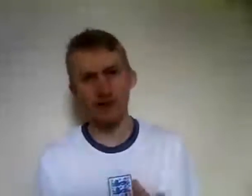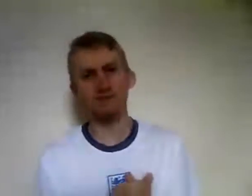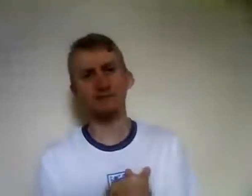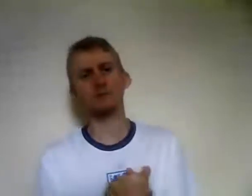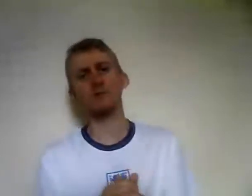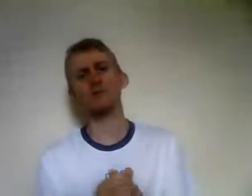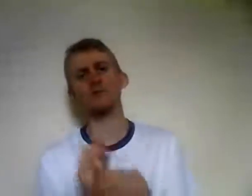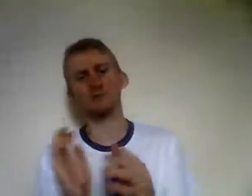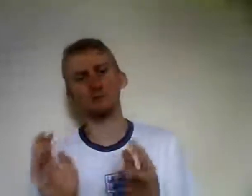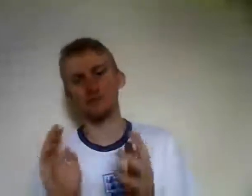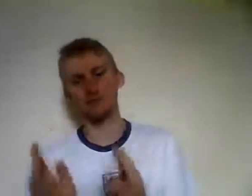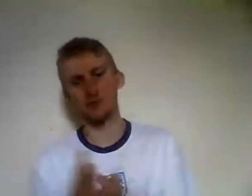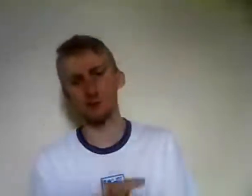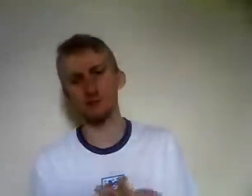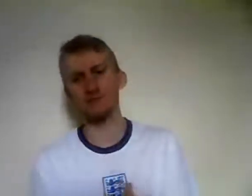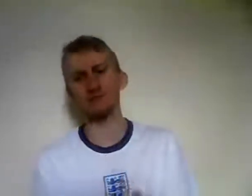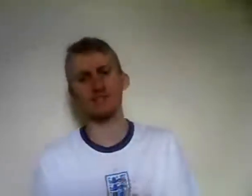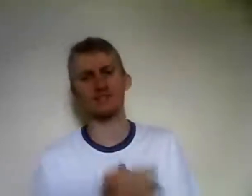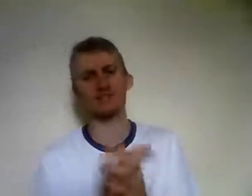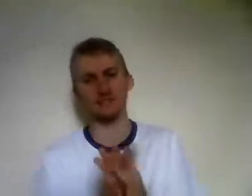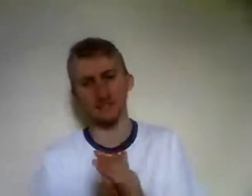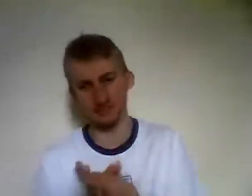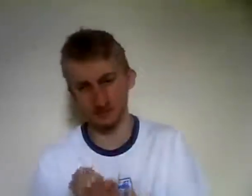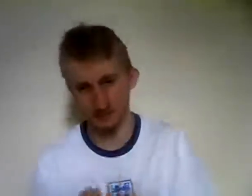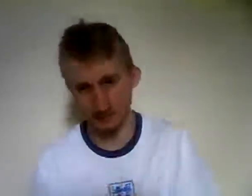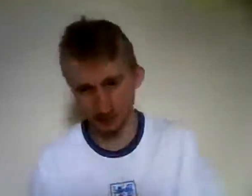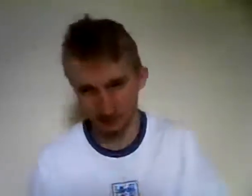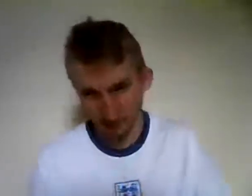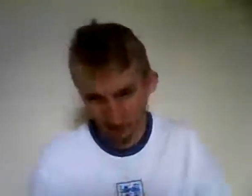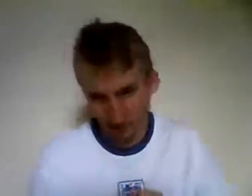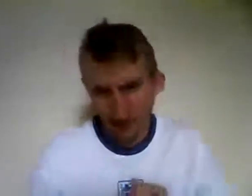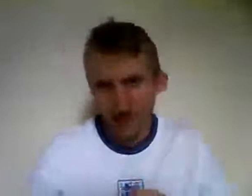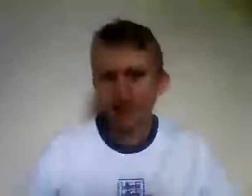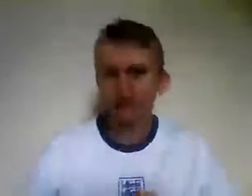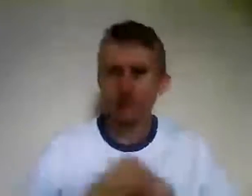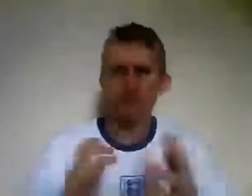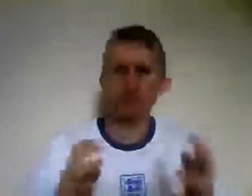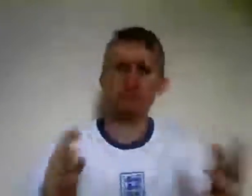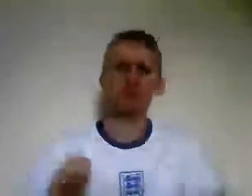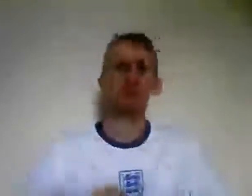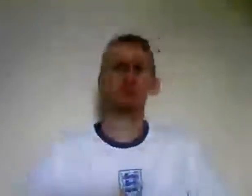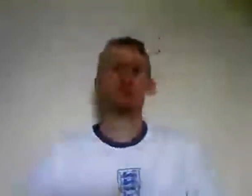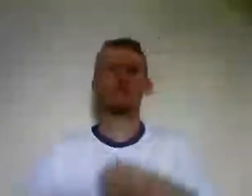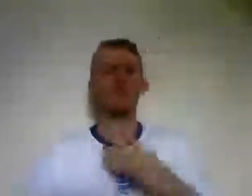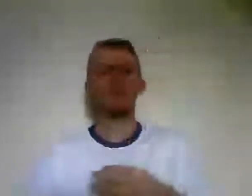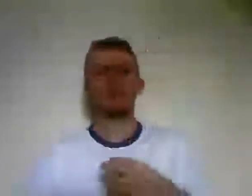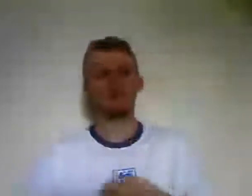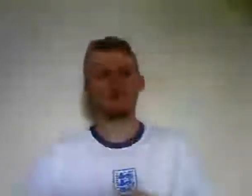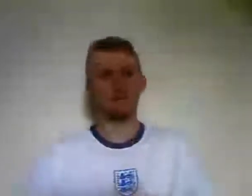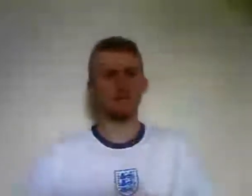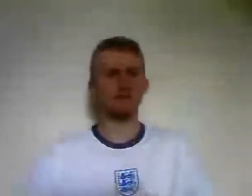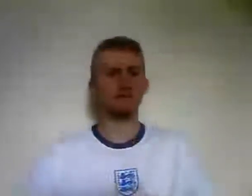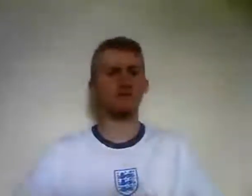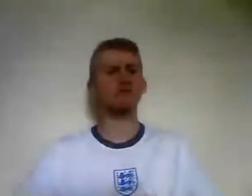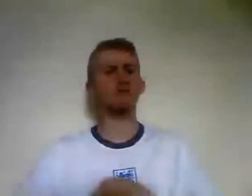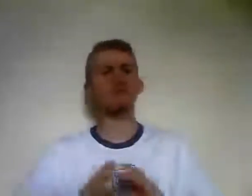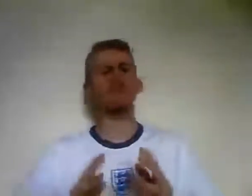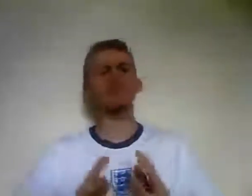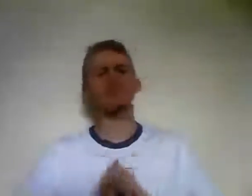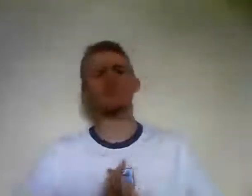Weymouth, and they also won the Southern League Cup for the second successive season. The title was secured with 4 matches remaining, with a 3-0 victory